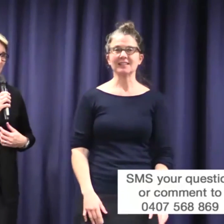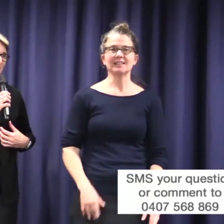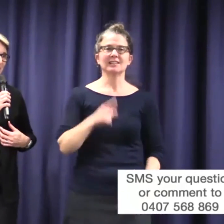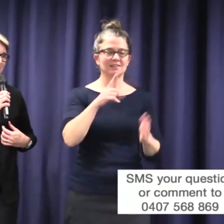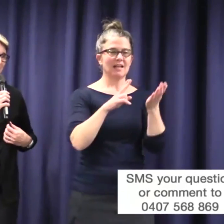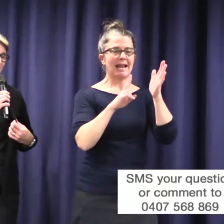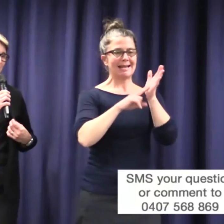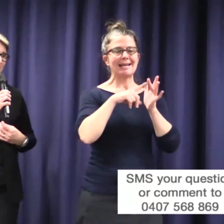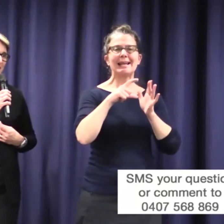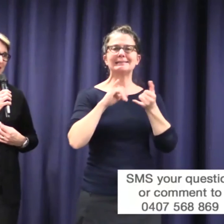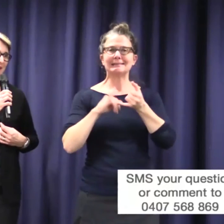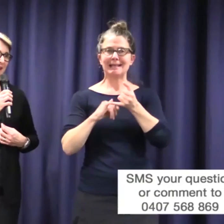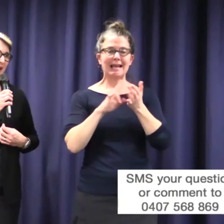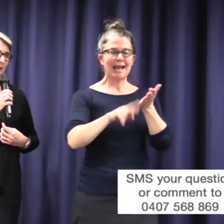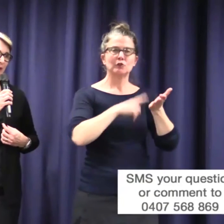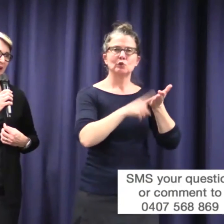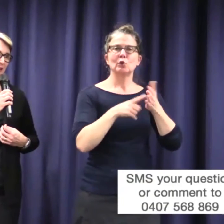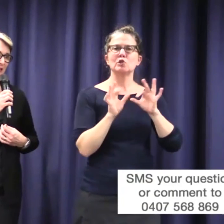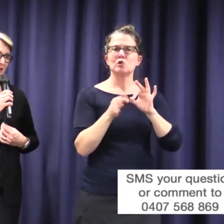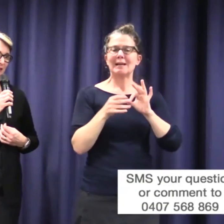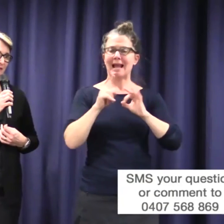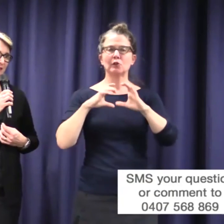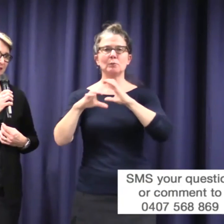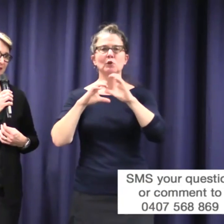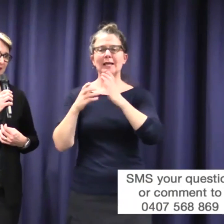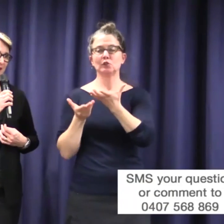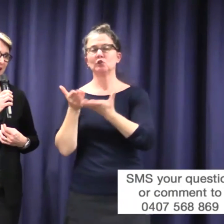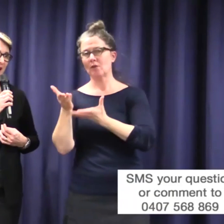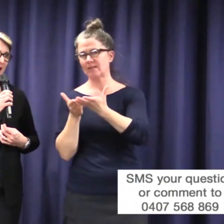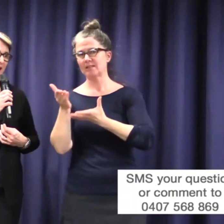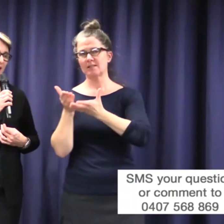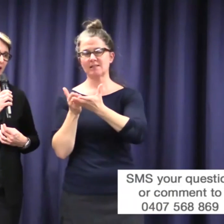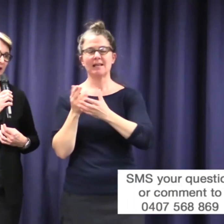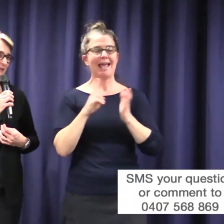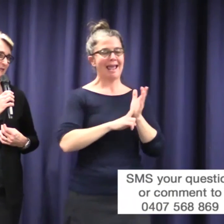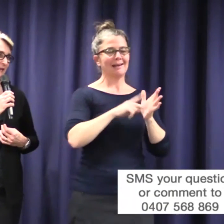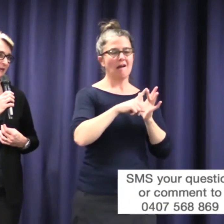it's the National Interpreting and Communication Services,